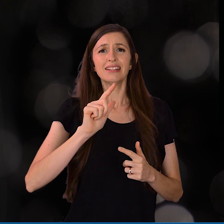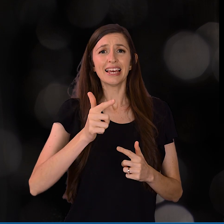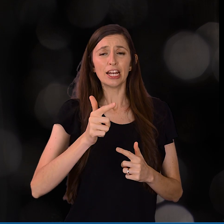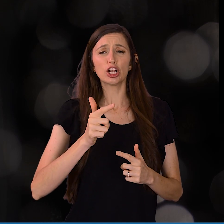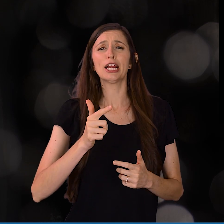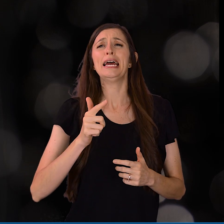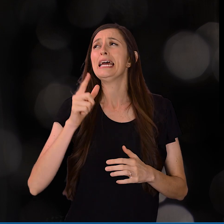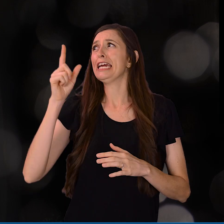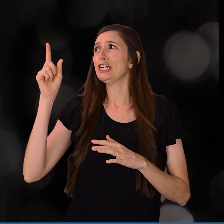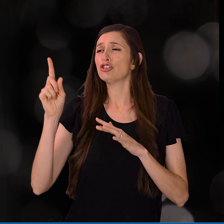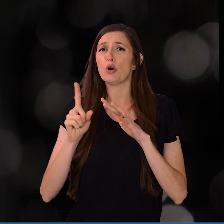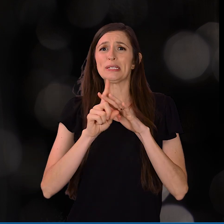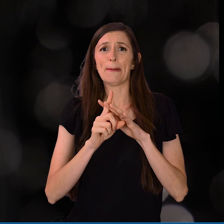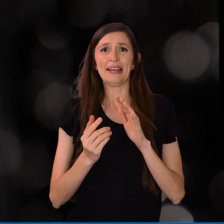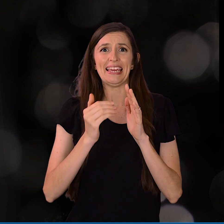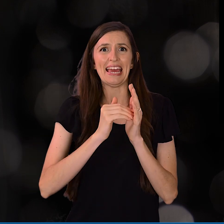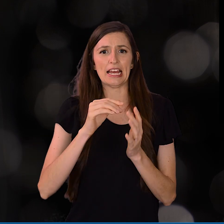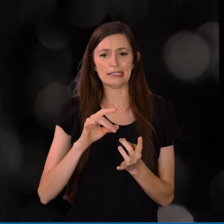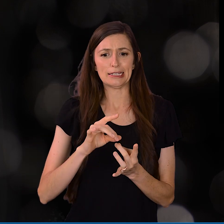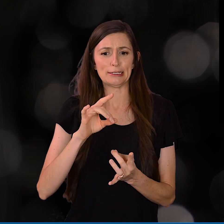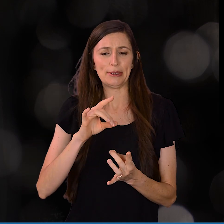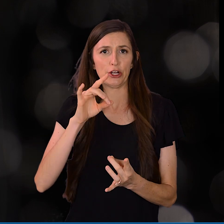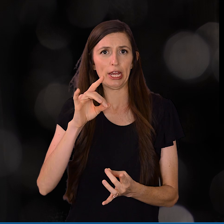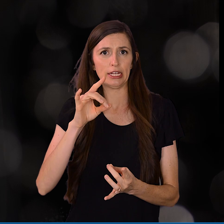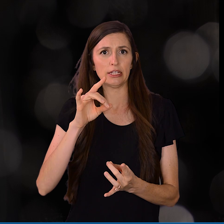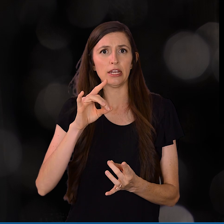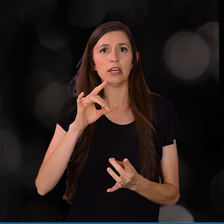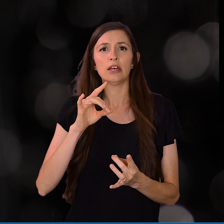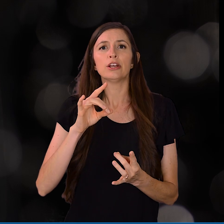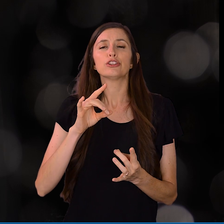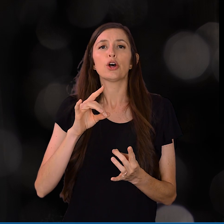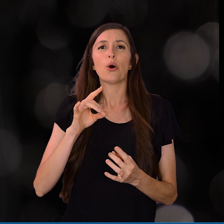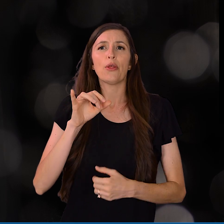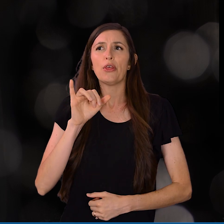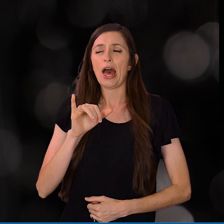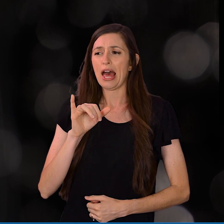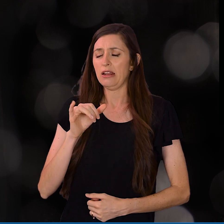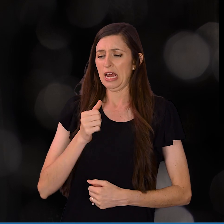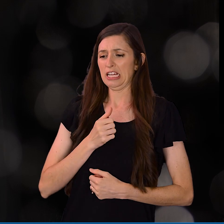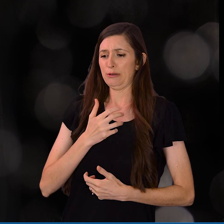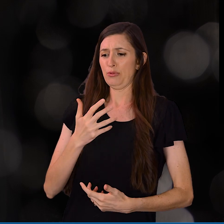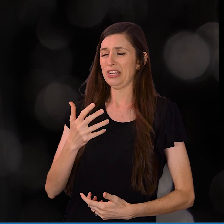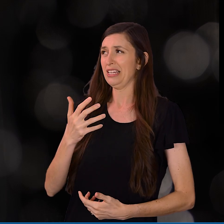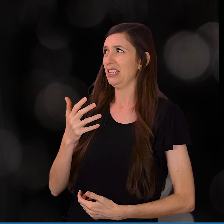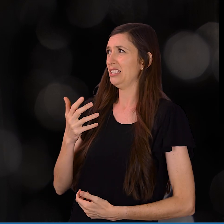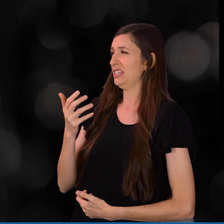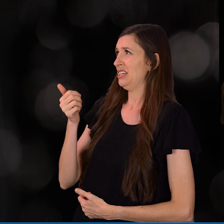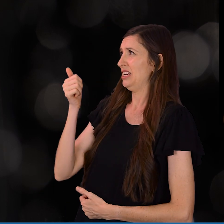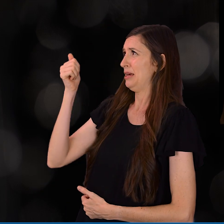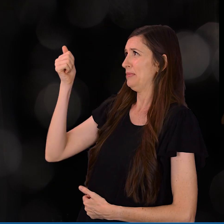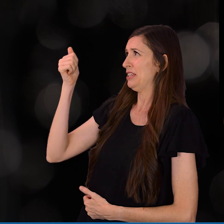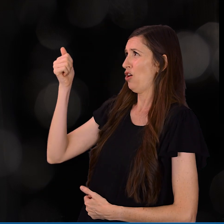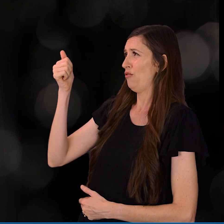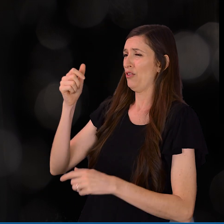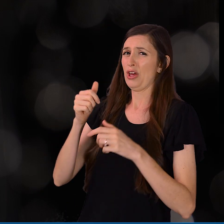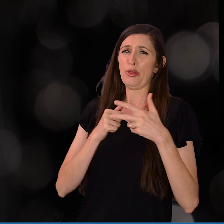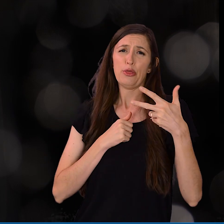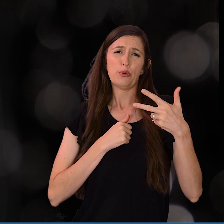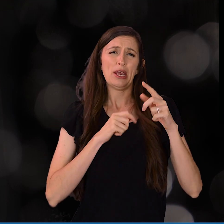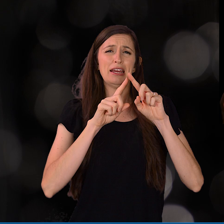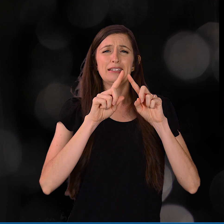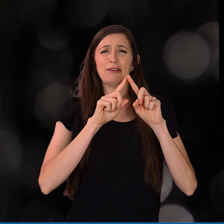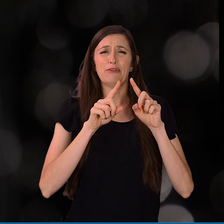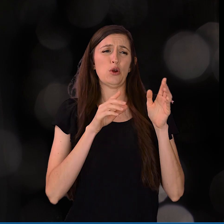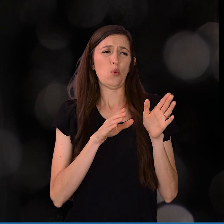so the modalist view would understand, yes, there is Father, Son, and Spirit, but they're actually expressions of the same